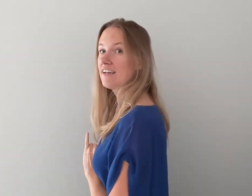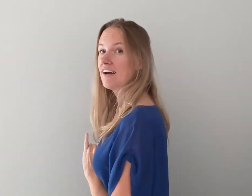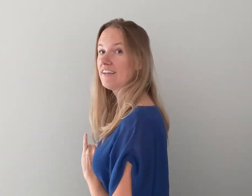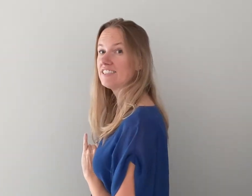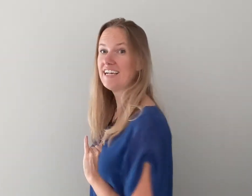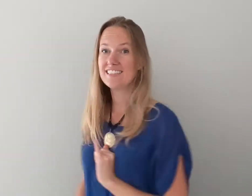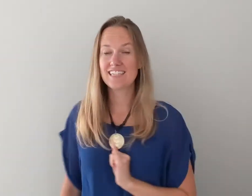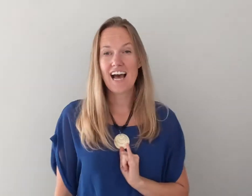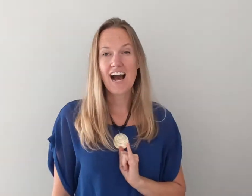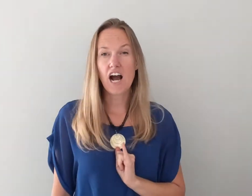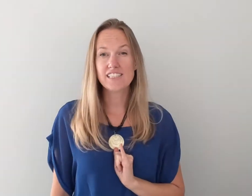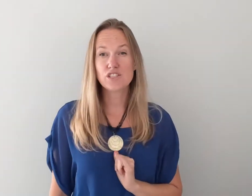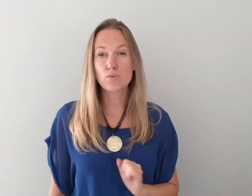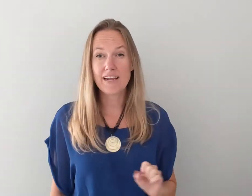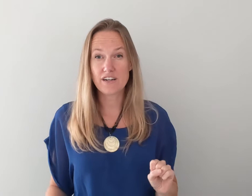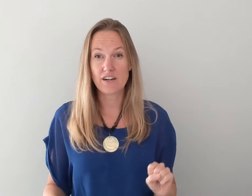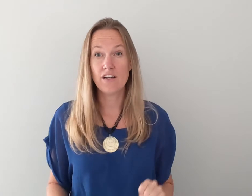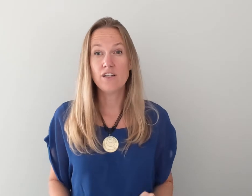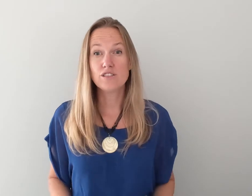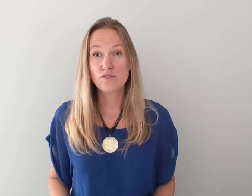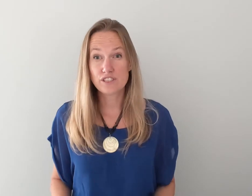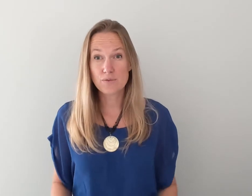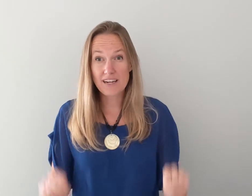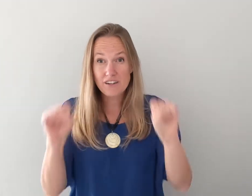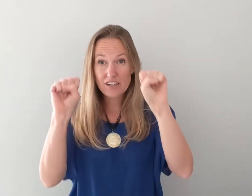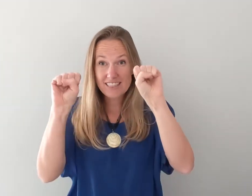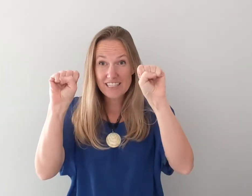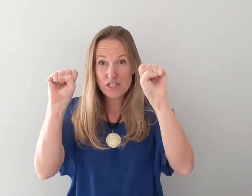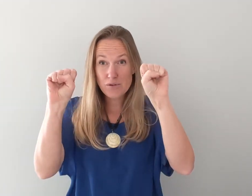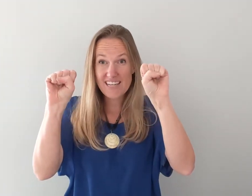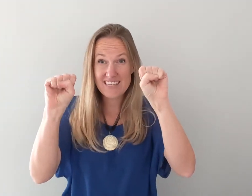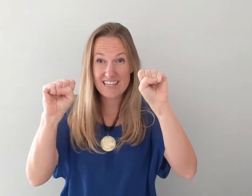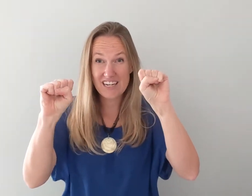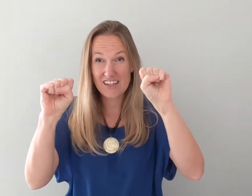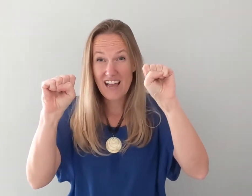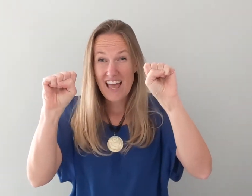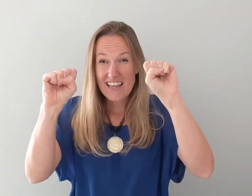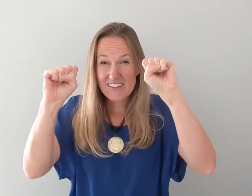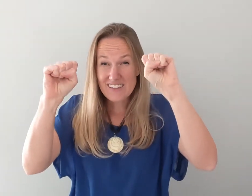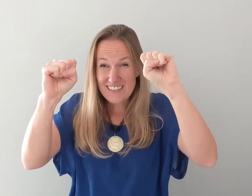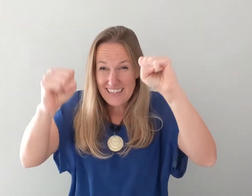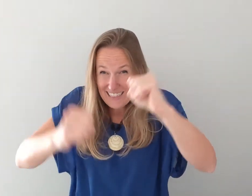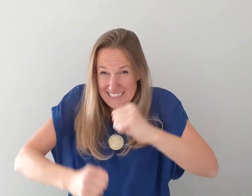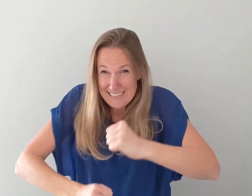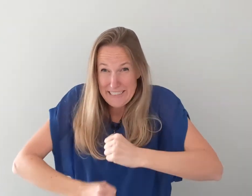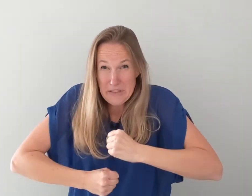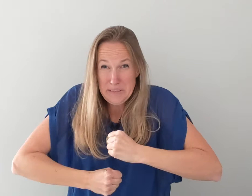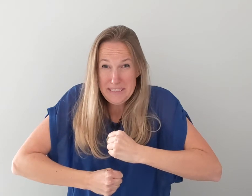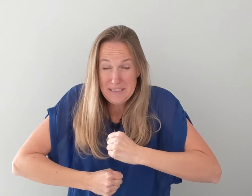I, your chest, I surrender. So for surrender, you're going to take 2 S's here, and you're going to like you're holding something